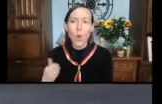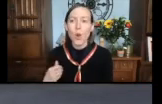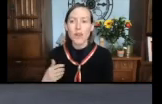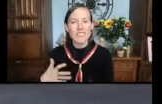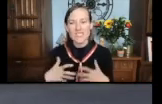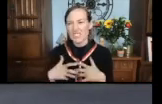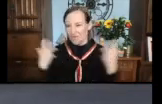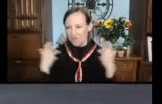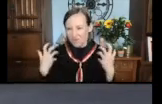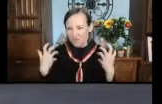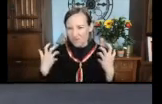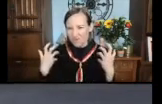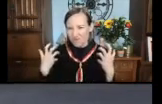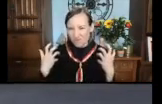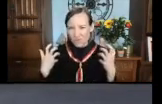Or